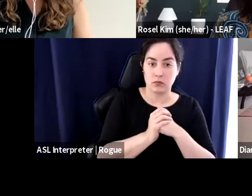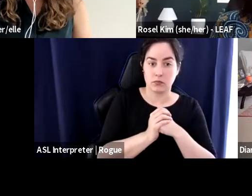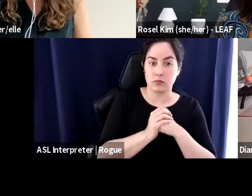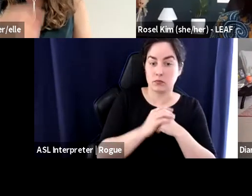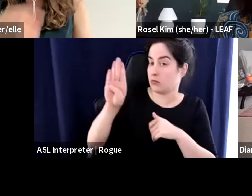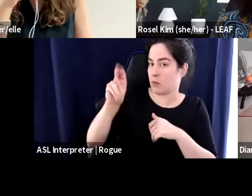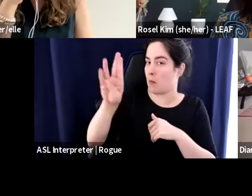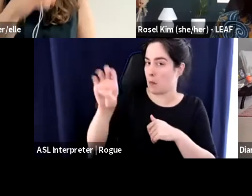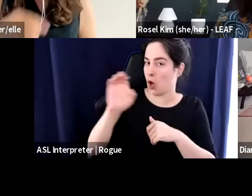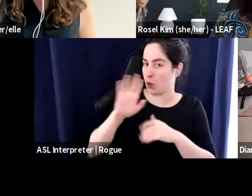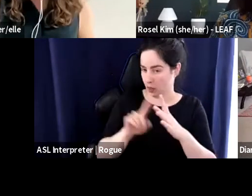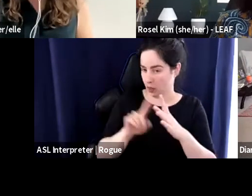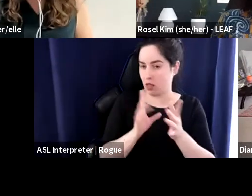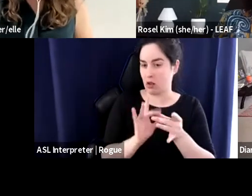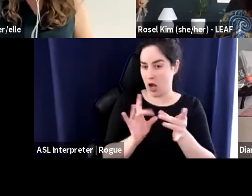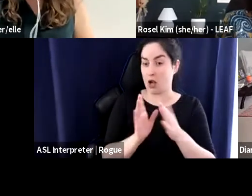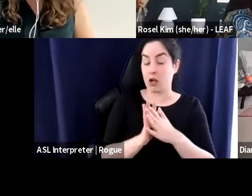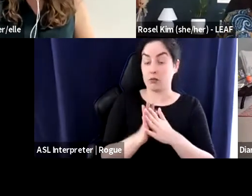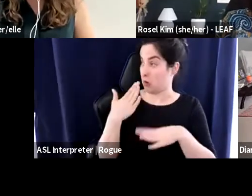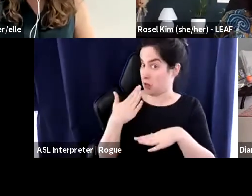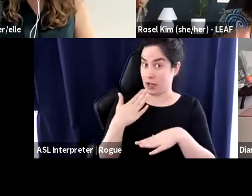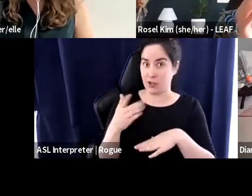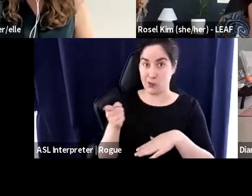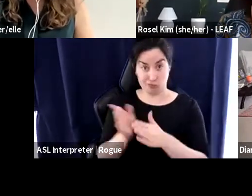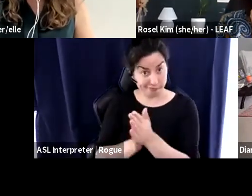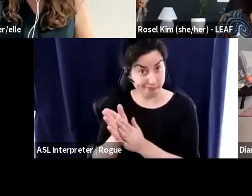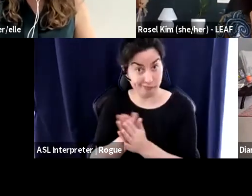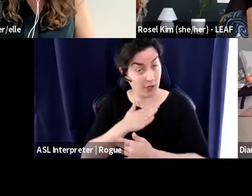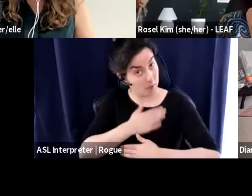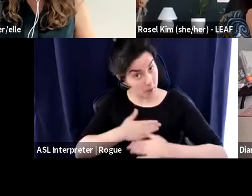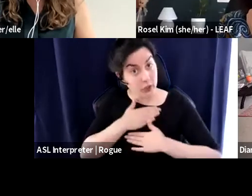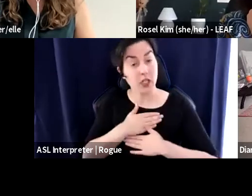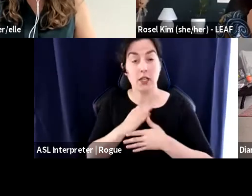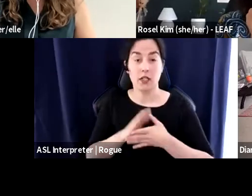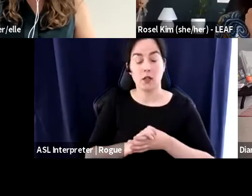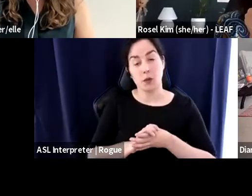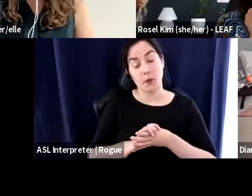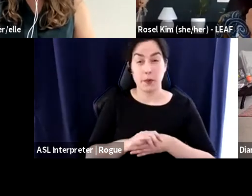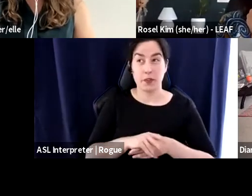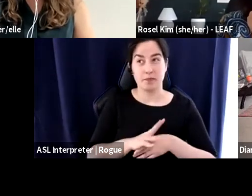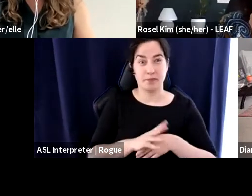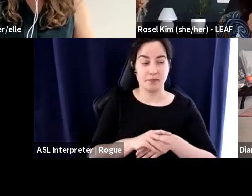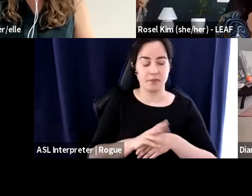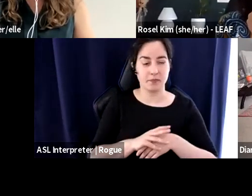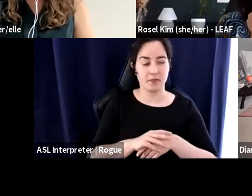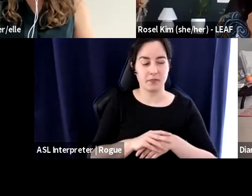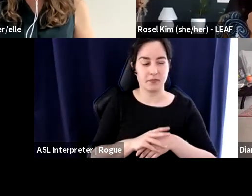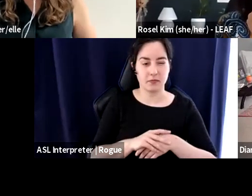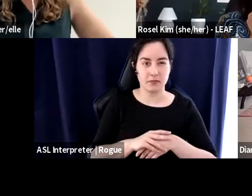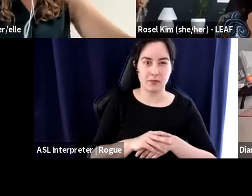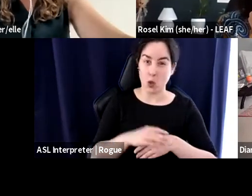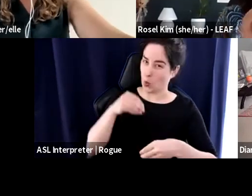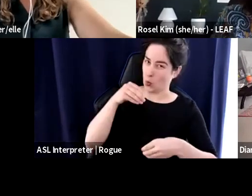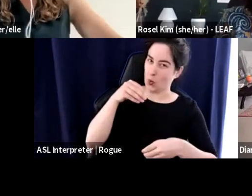Thanks, and thank you for the question. I really appreciate the interest. It's a little trickier to say how you could get involved directly with Dawn